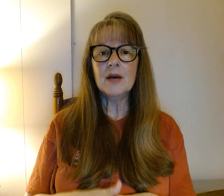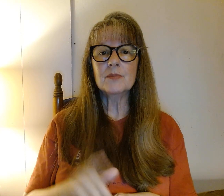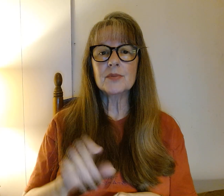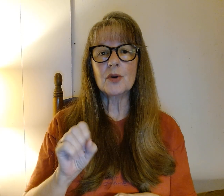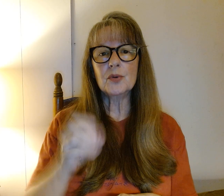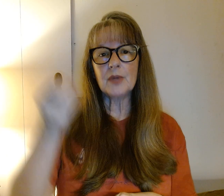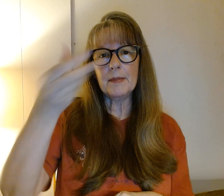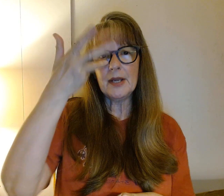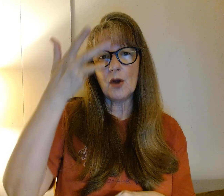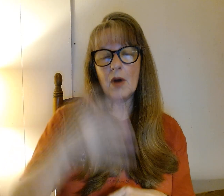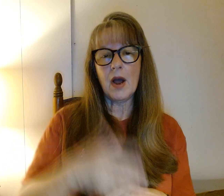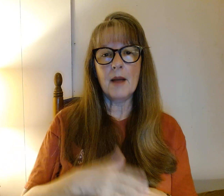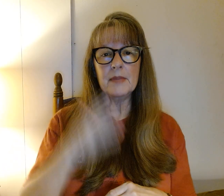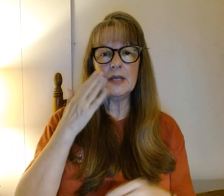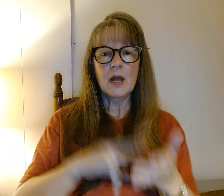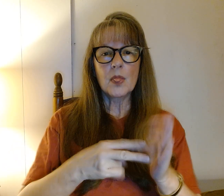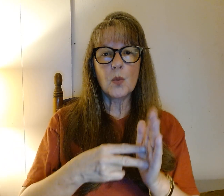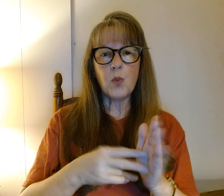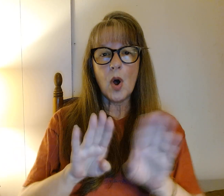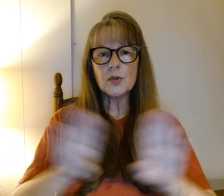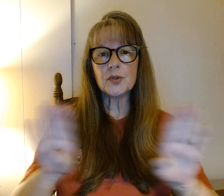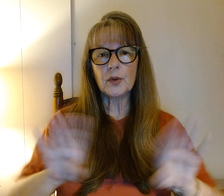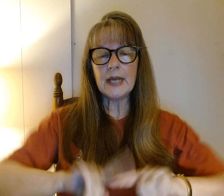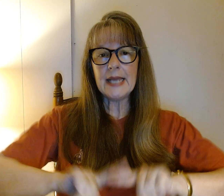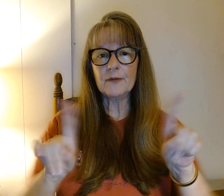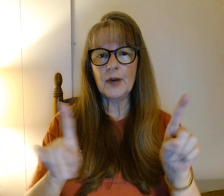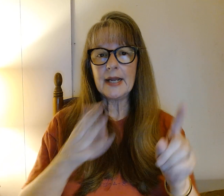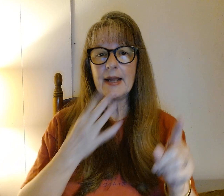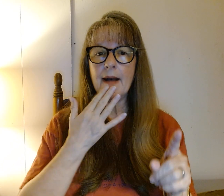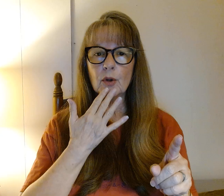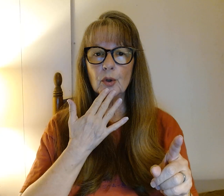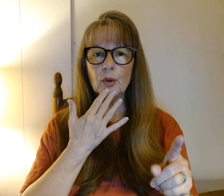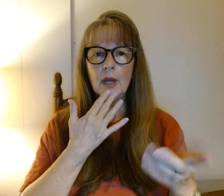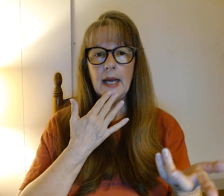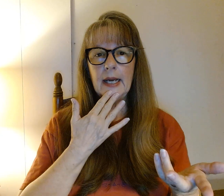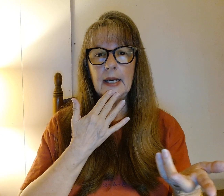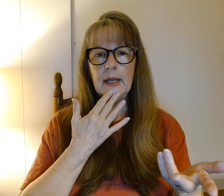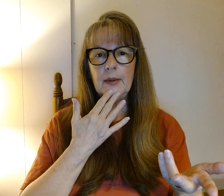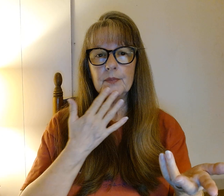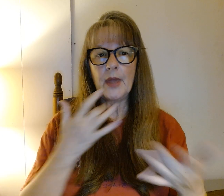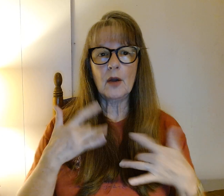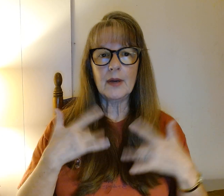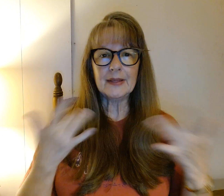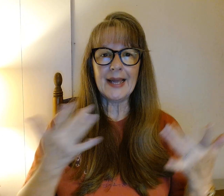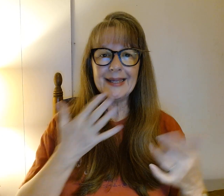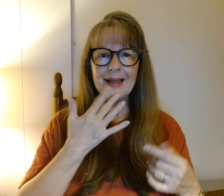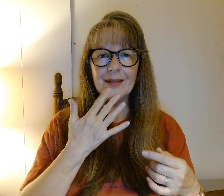So you let me know. I mean, the walls are a different color. They are a light color,